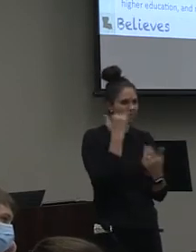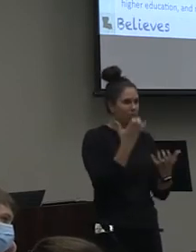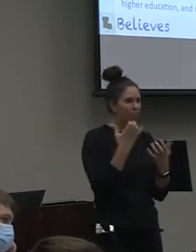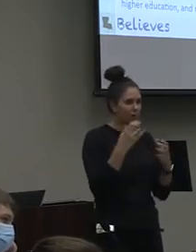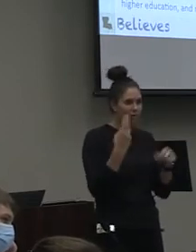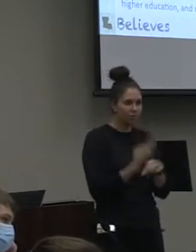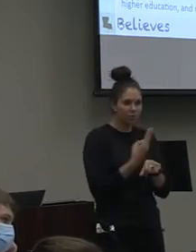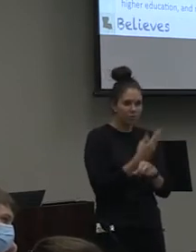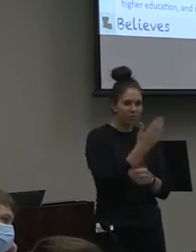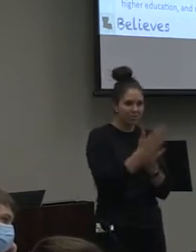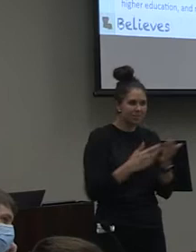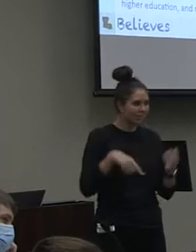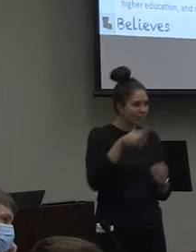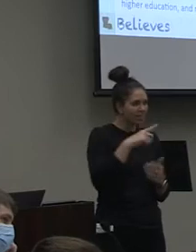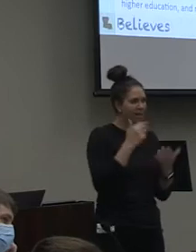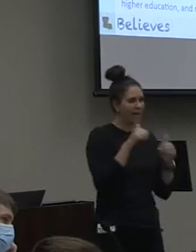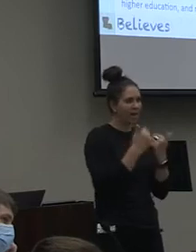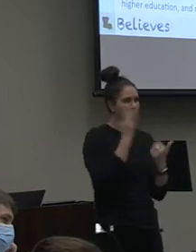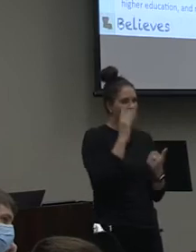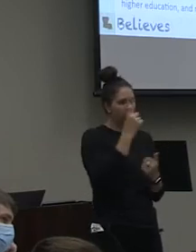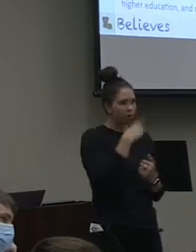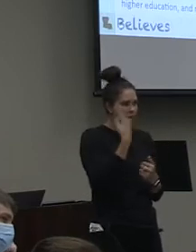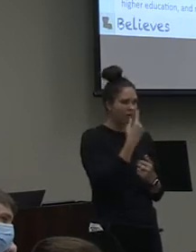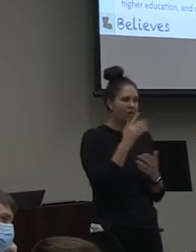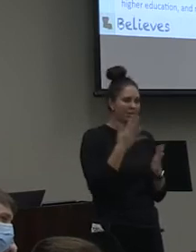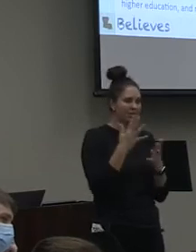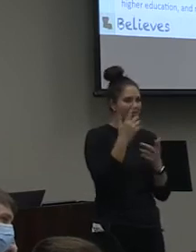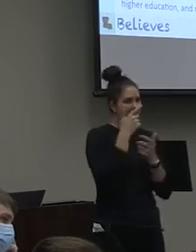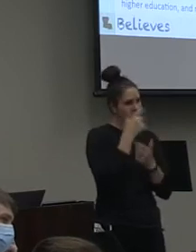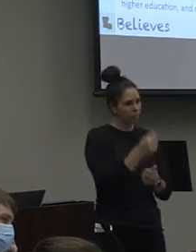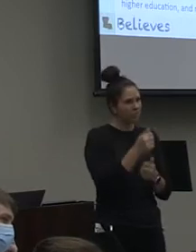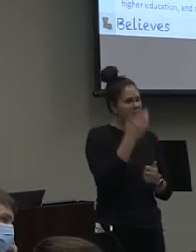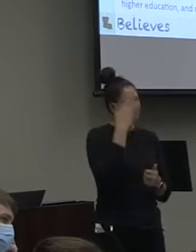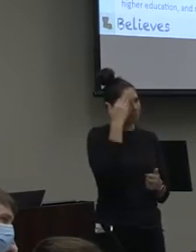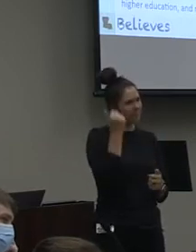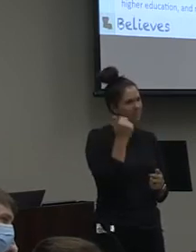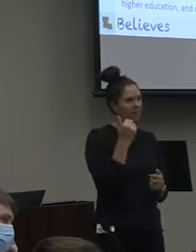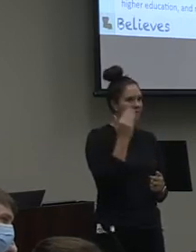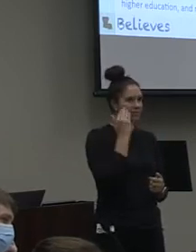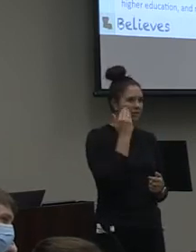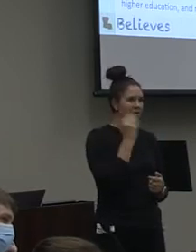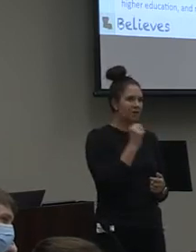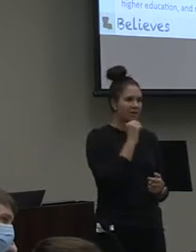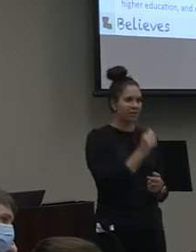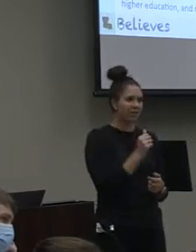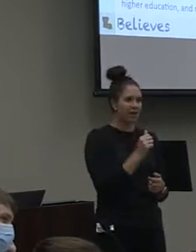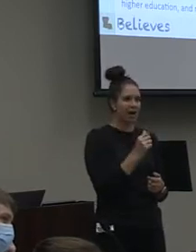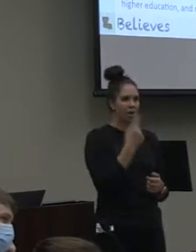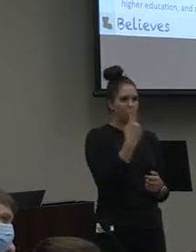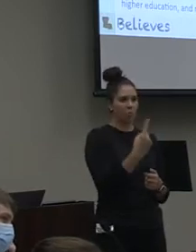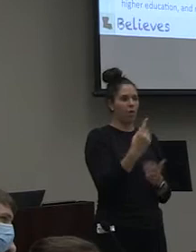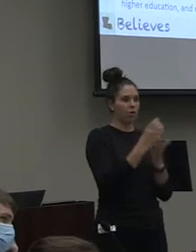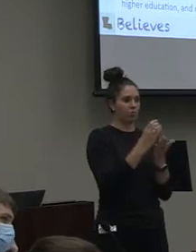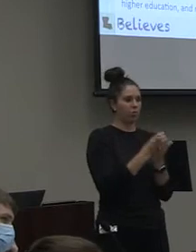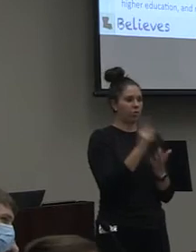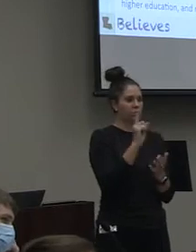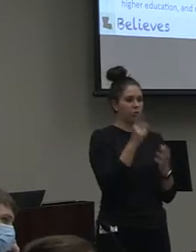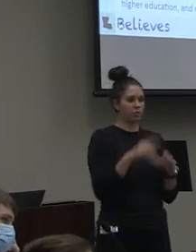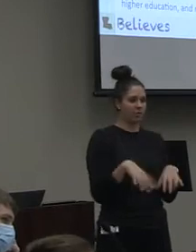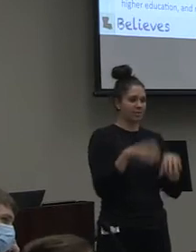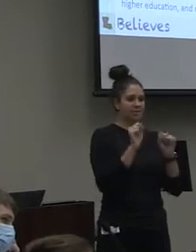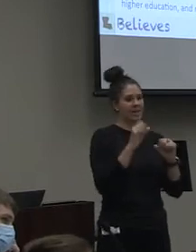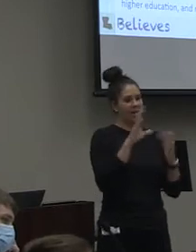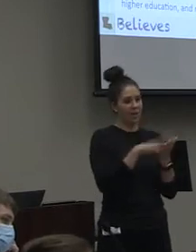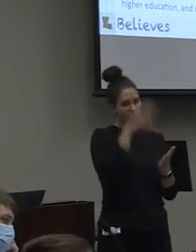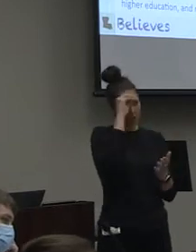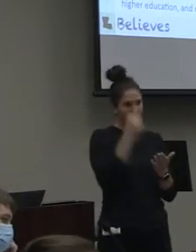or how it would look. It's kind of interesting because there's not going to be one course where you can take and learn everything you need to